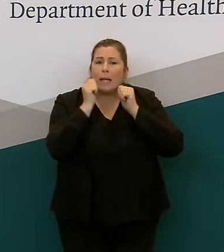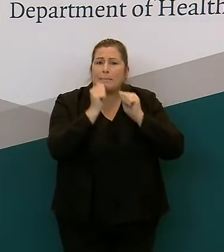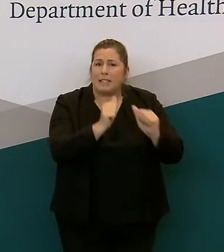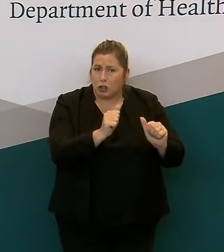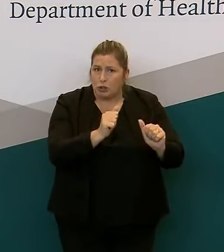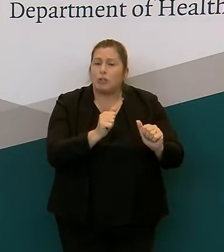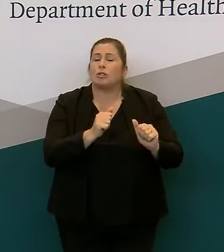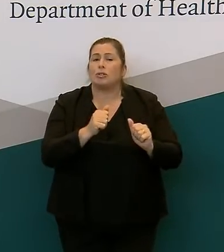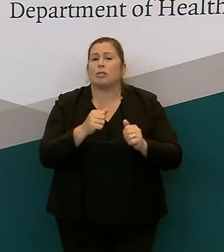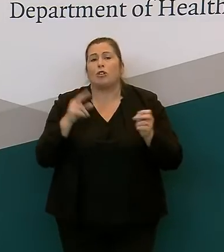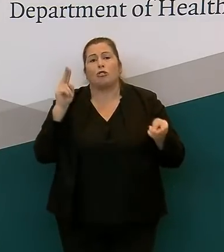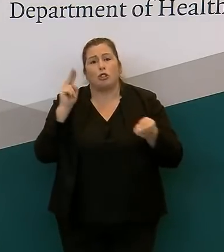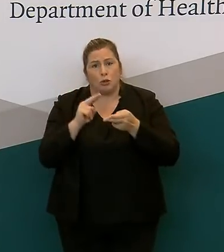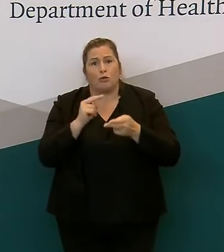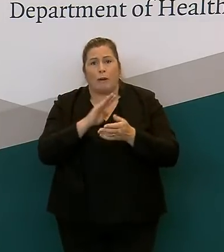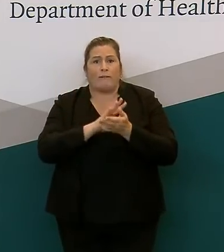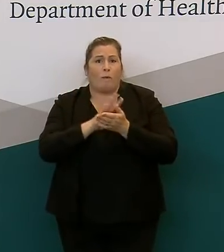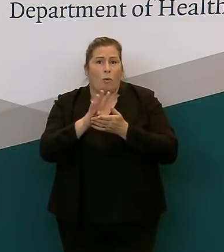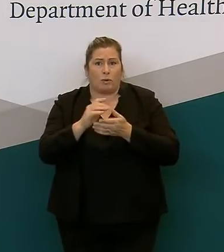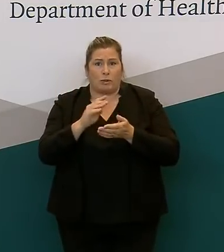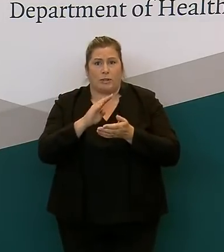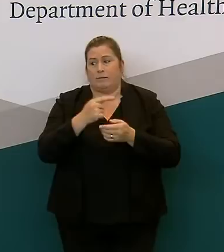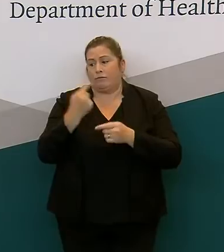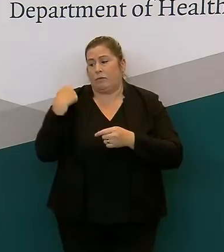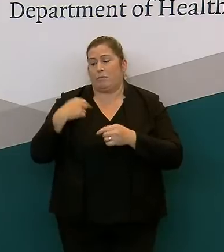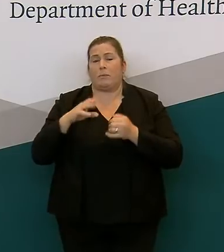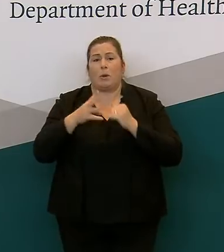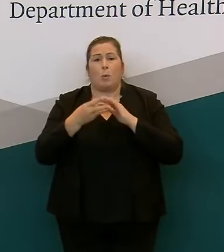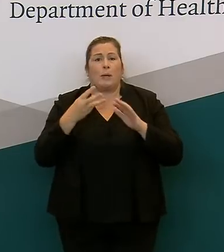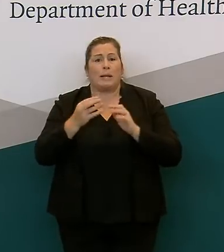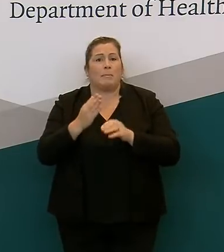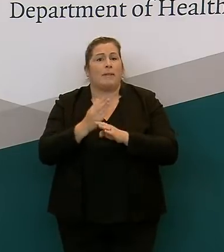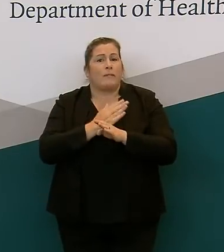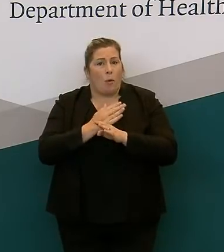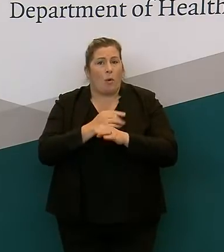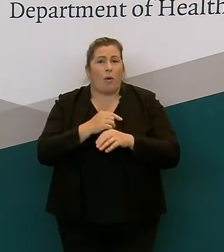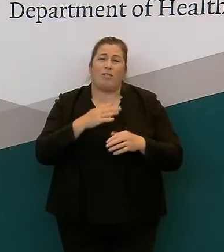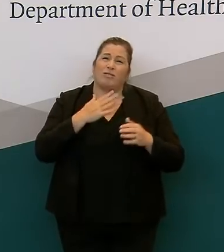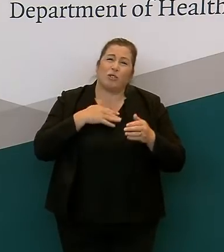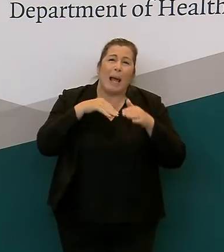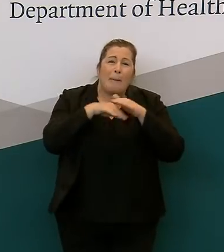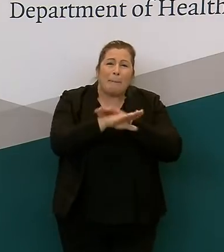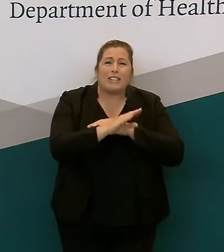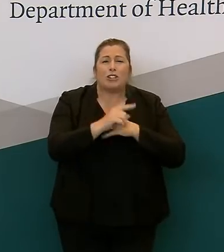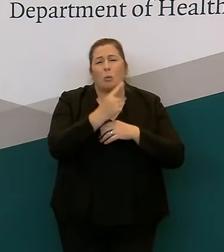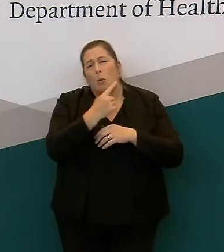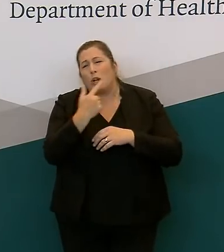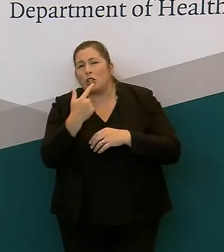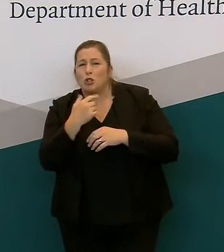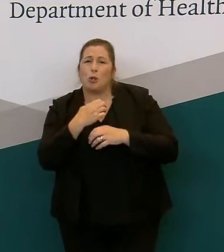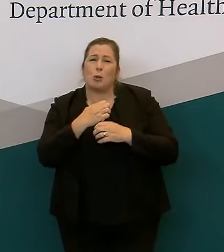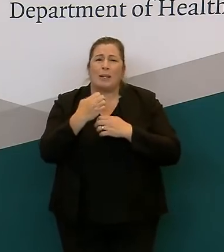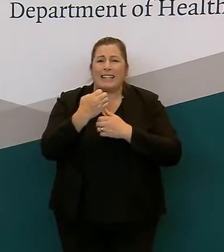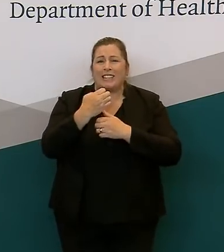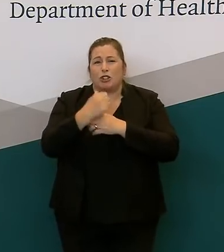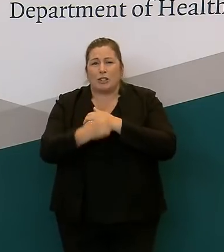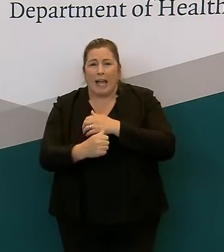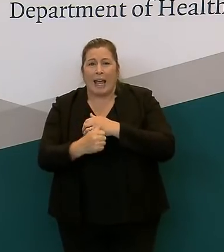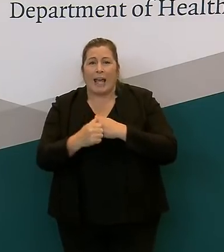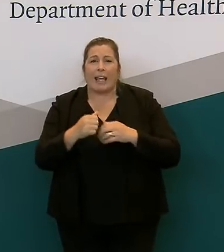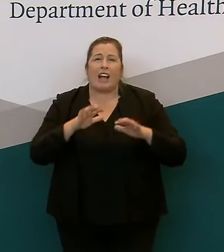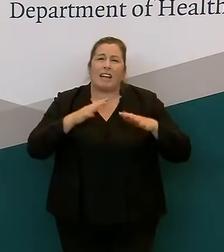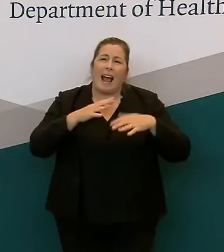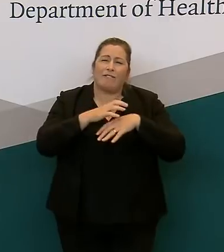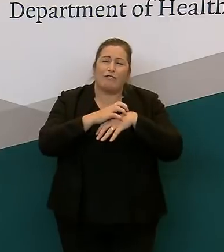40 in the preceding week. Very few admissions, one or two per day. On average, 12 people in intensive